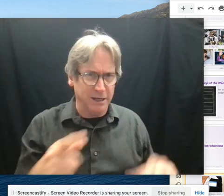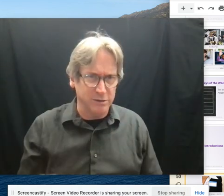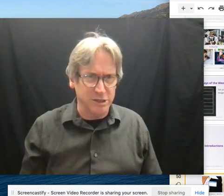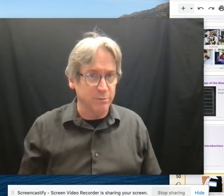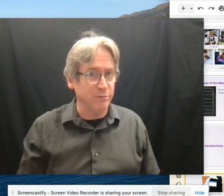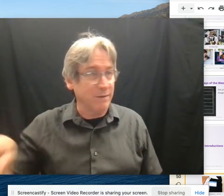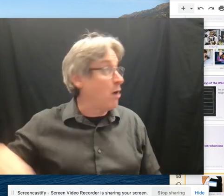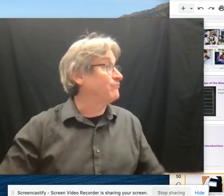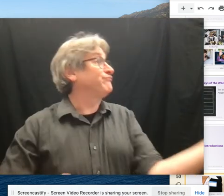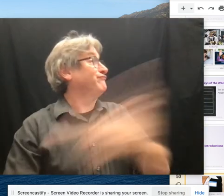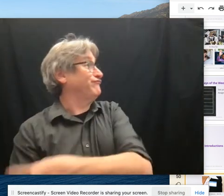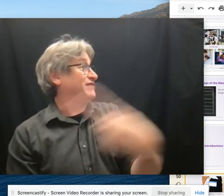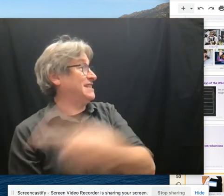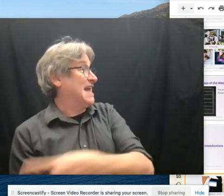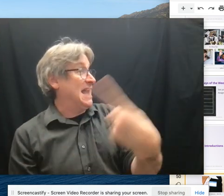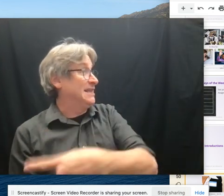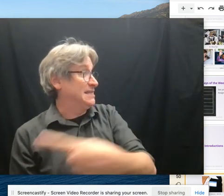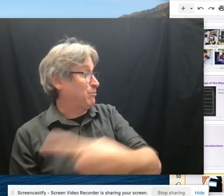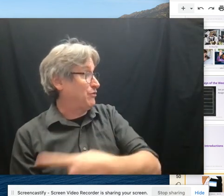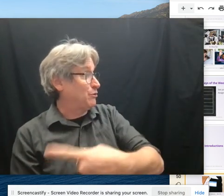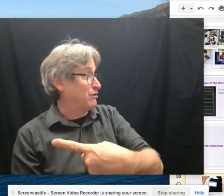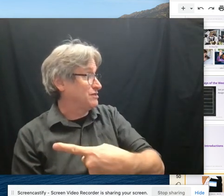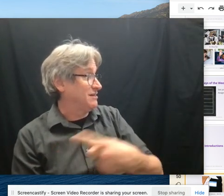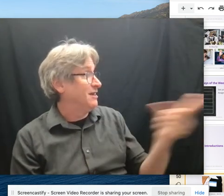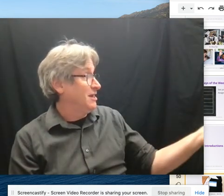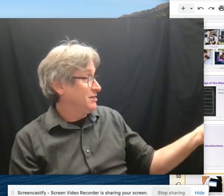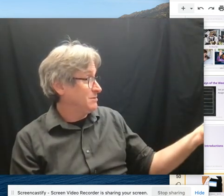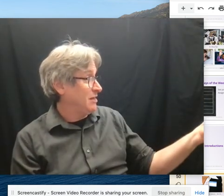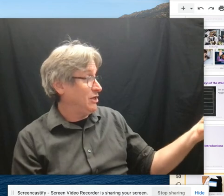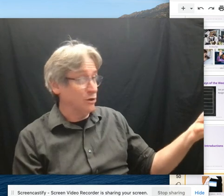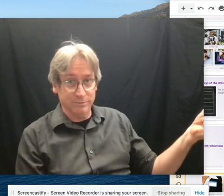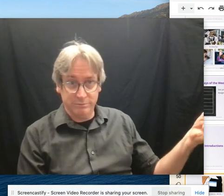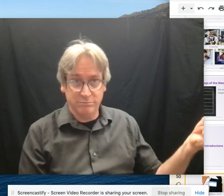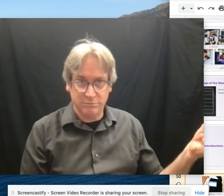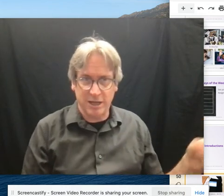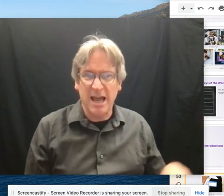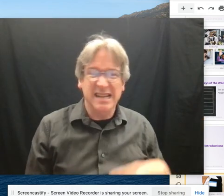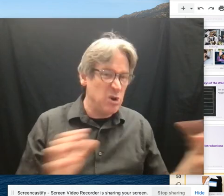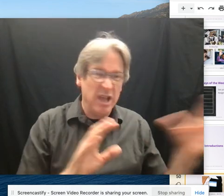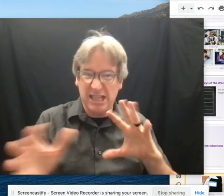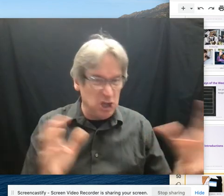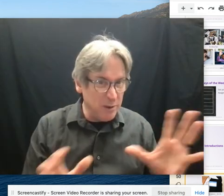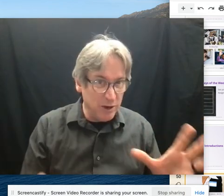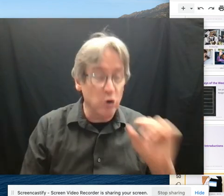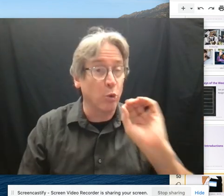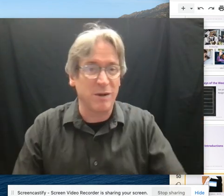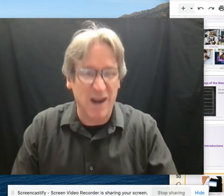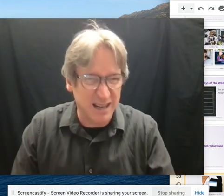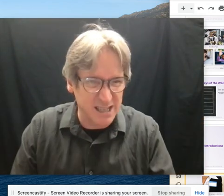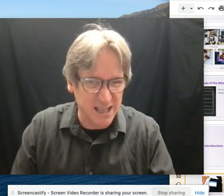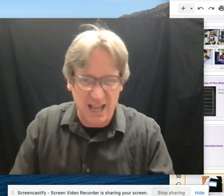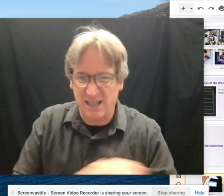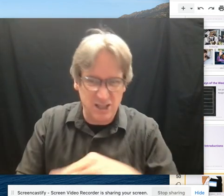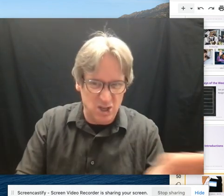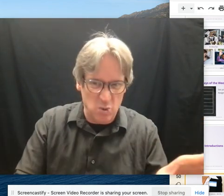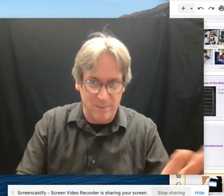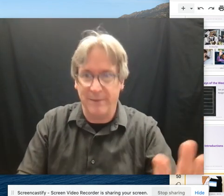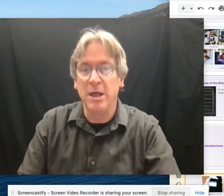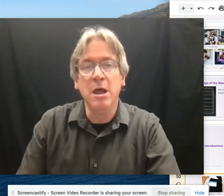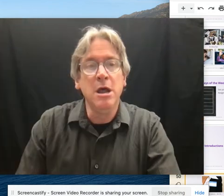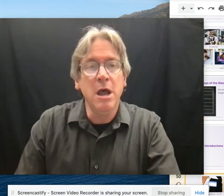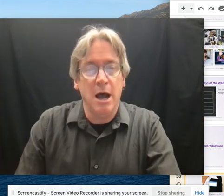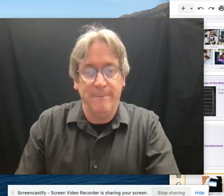weird to get used to, but right, this guy, this third person telling you. Okay. So it's going to be weird. We're going to practice this in class. Don't